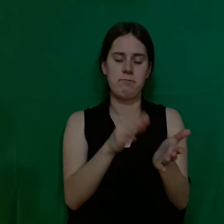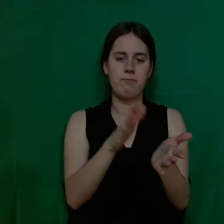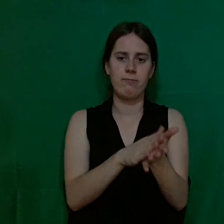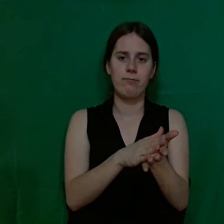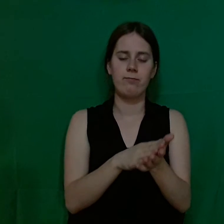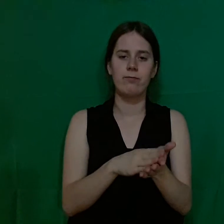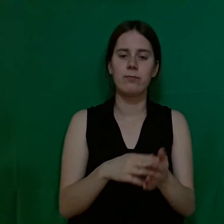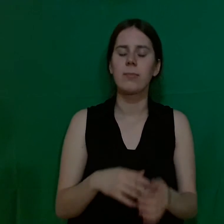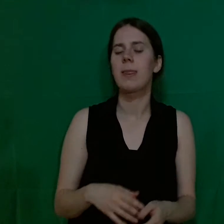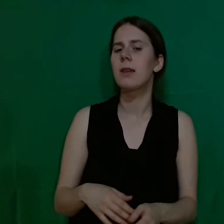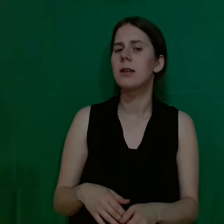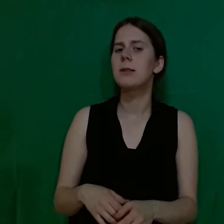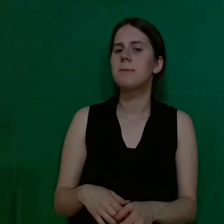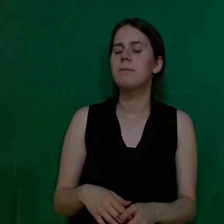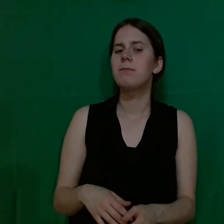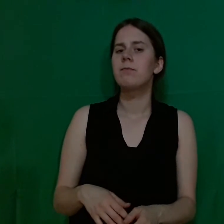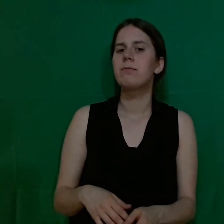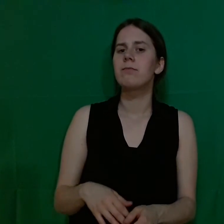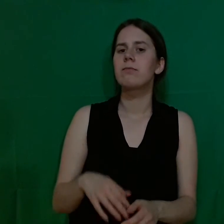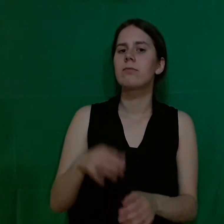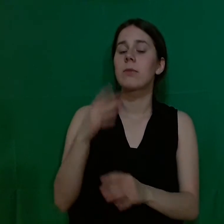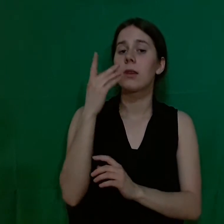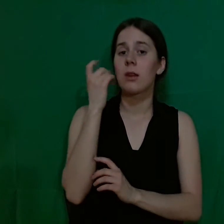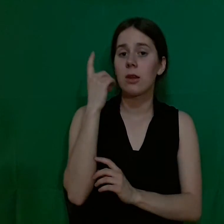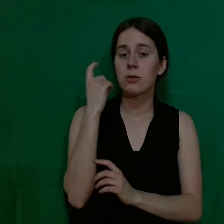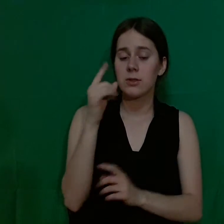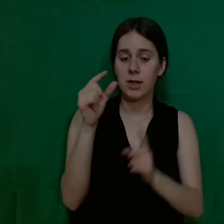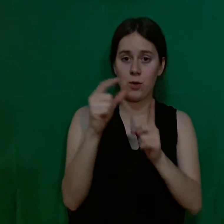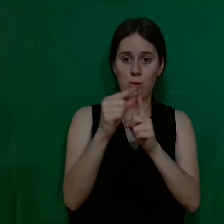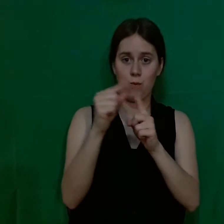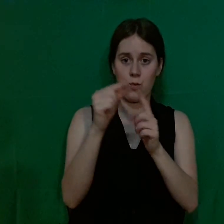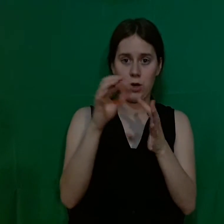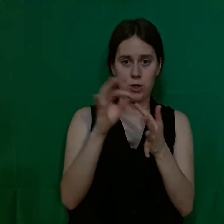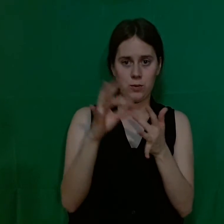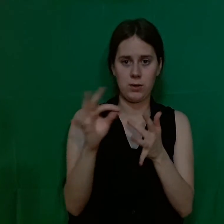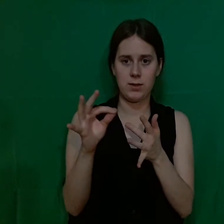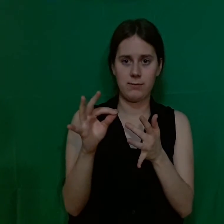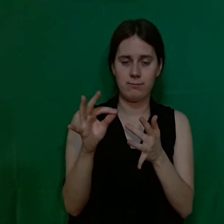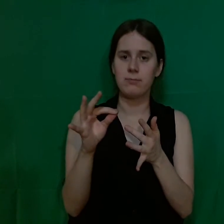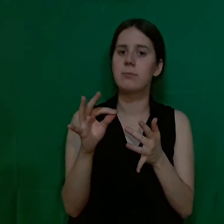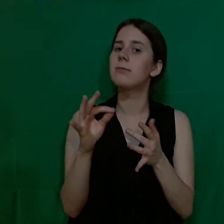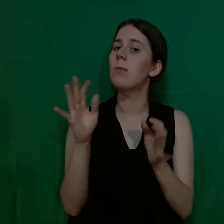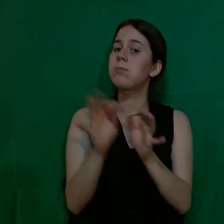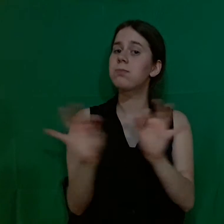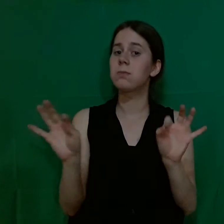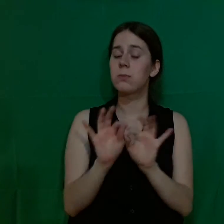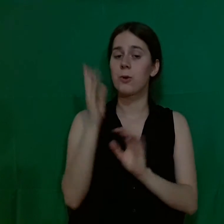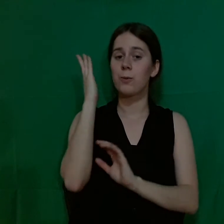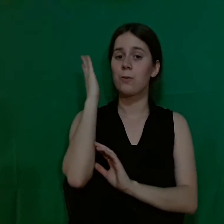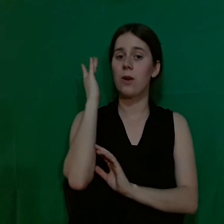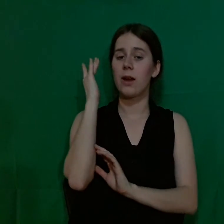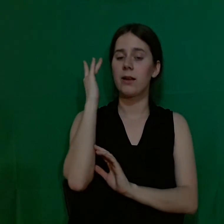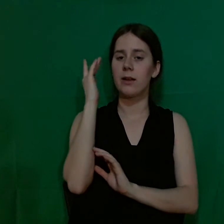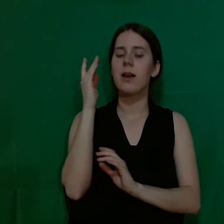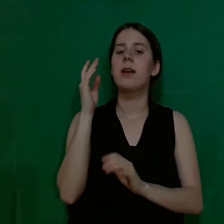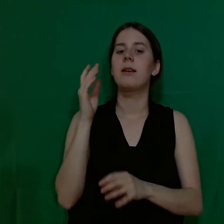with 100 great resume words. And the word choice is important because it explains categories better than how